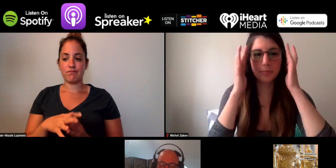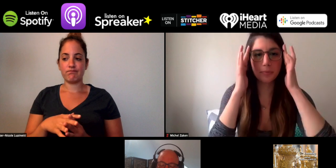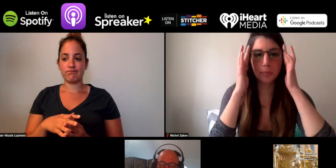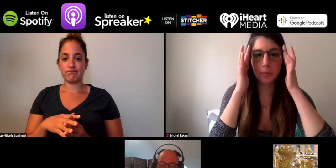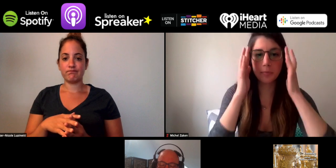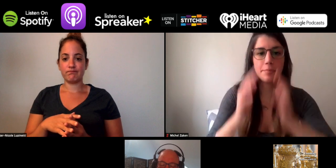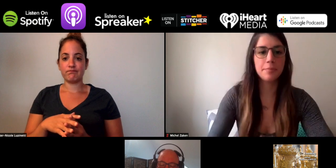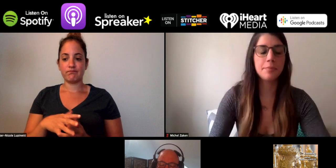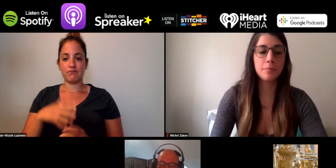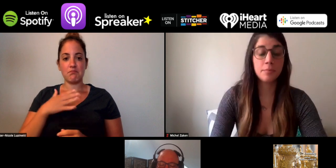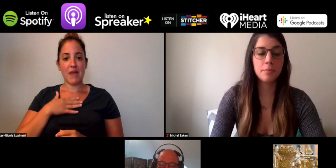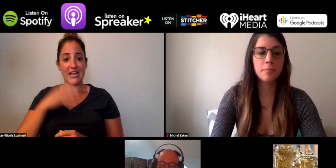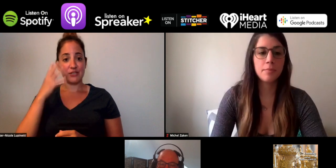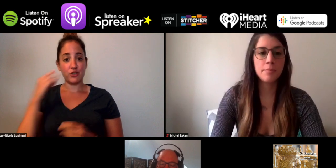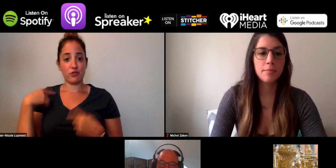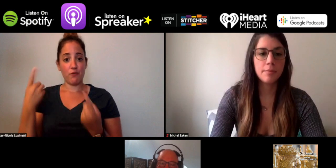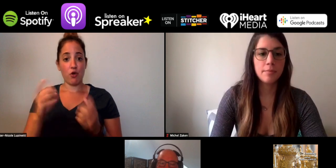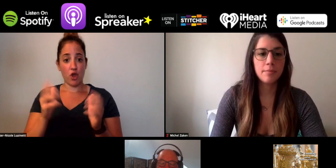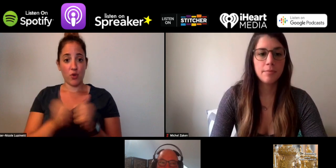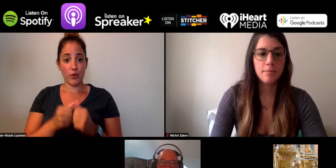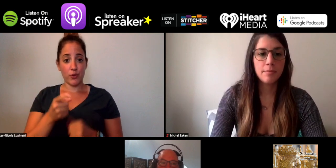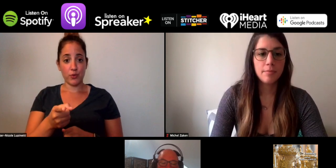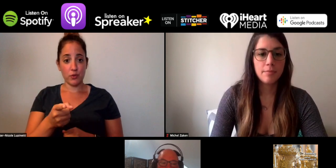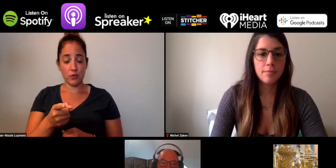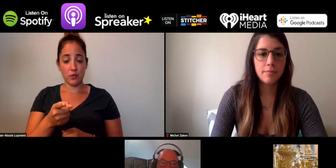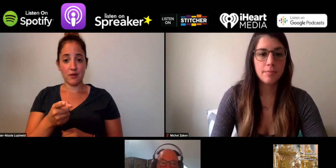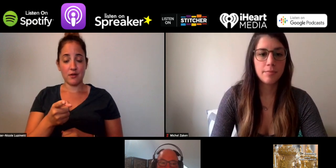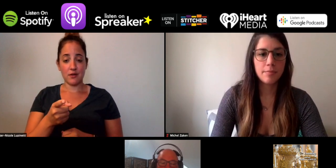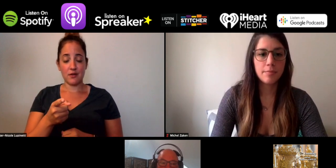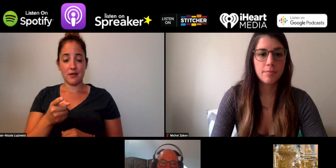experience I've had talking with you has been a